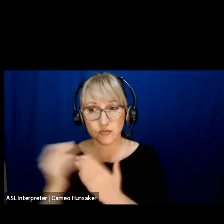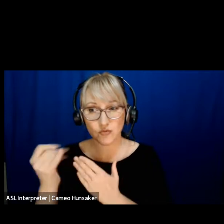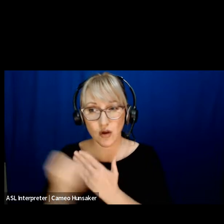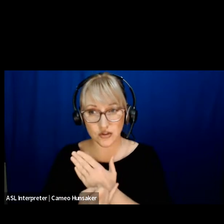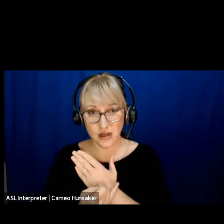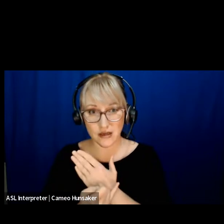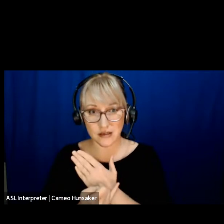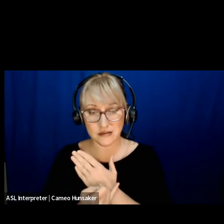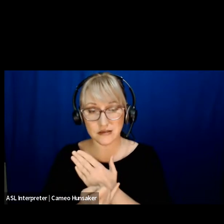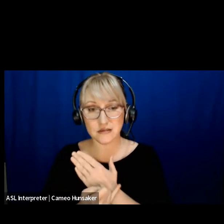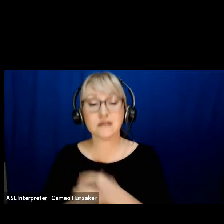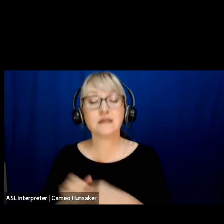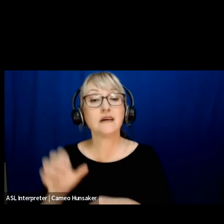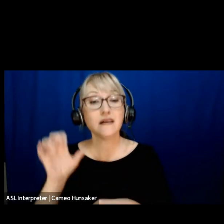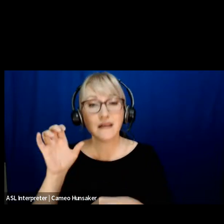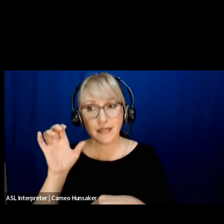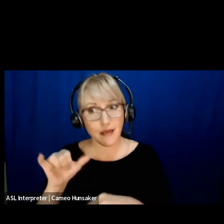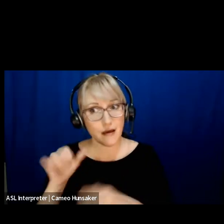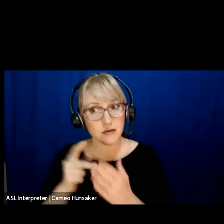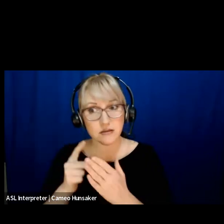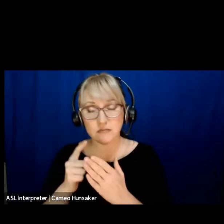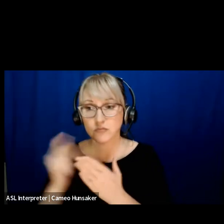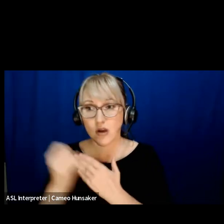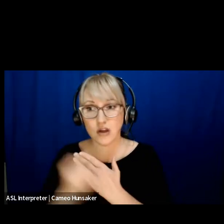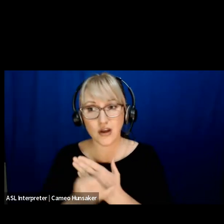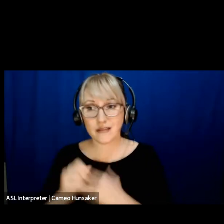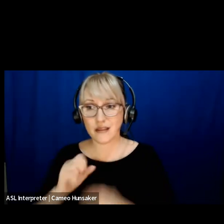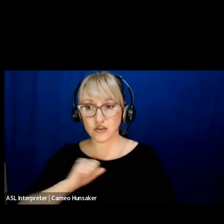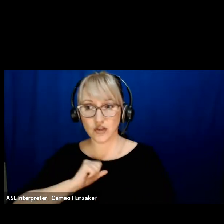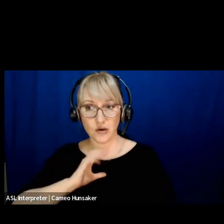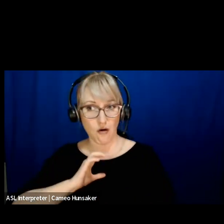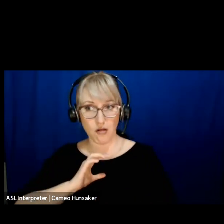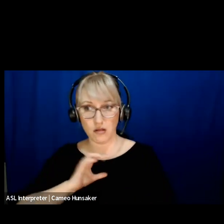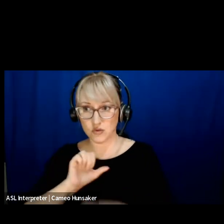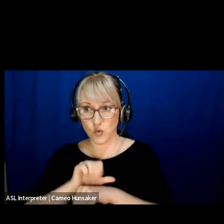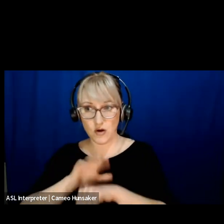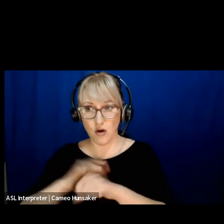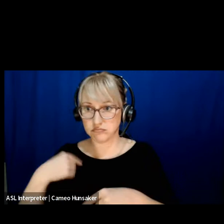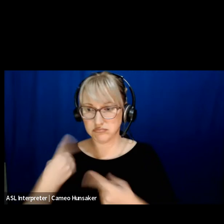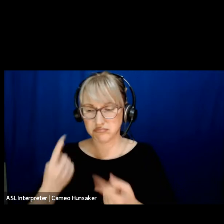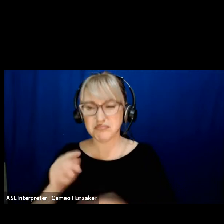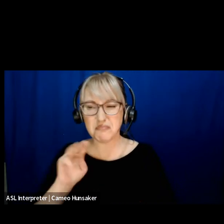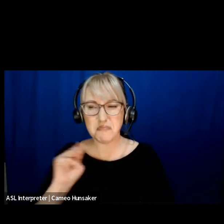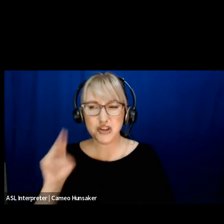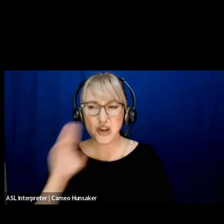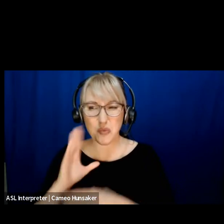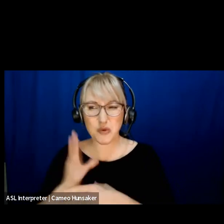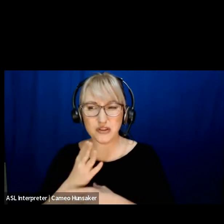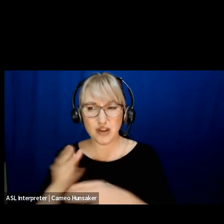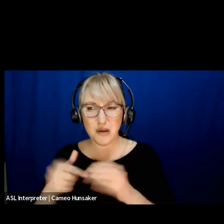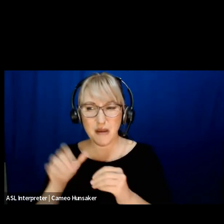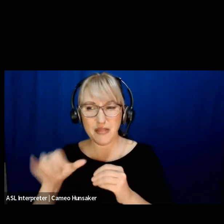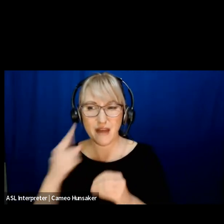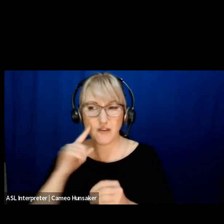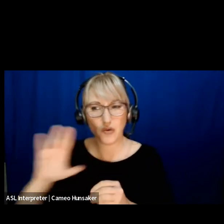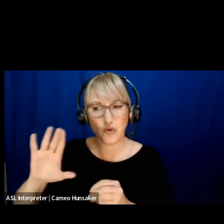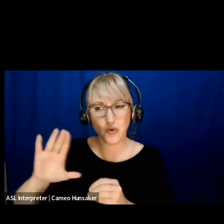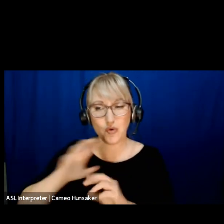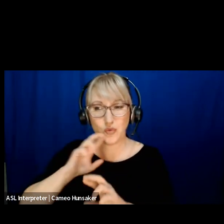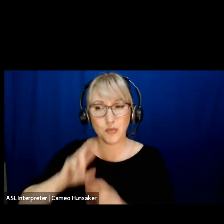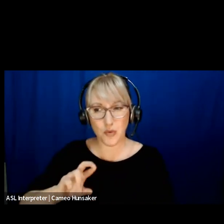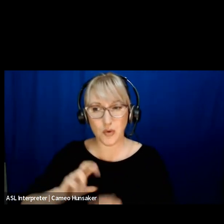Asian project that Sherry has been working on. And Michelle will share more about that in her report.